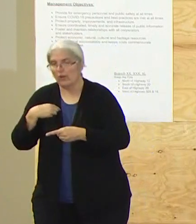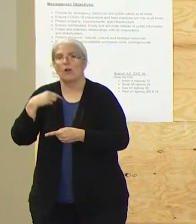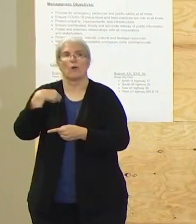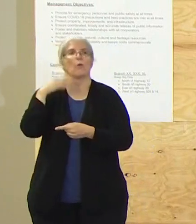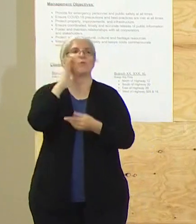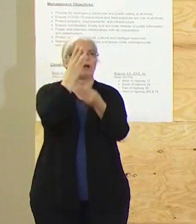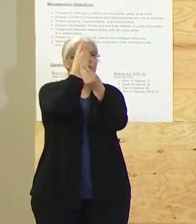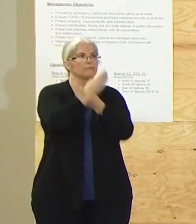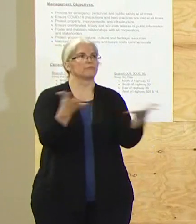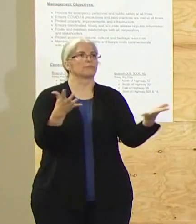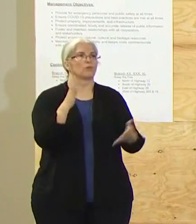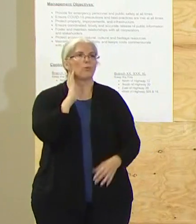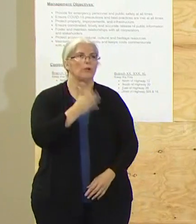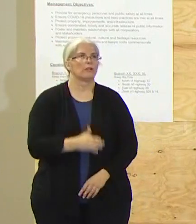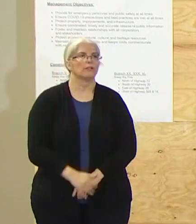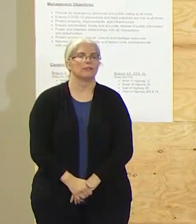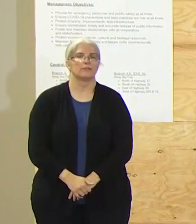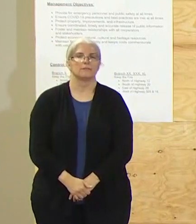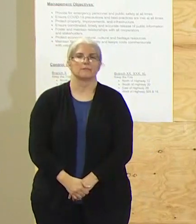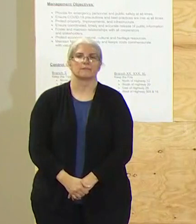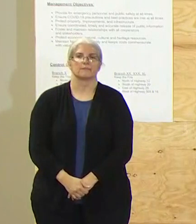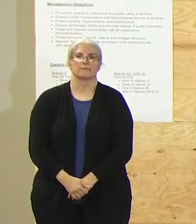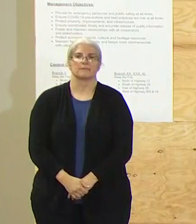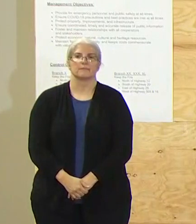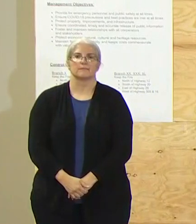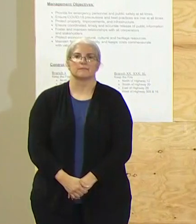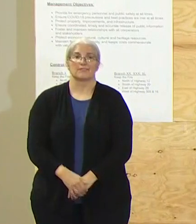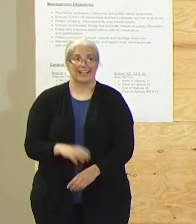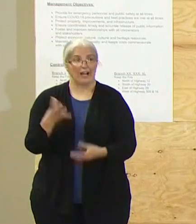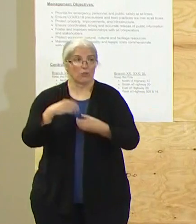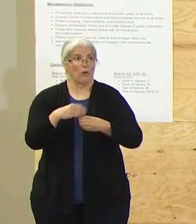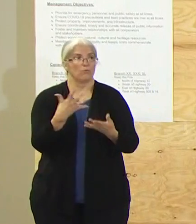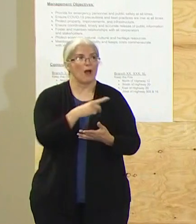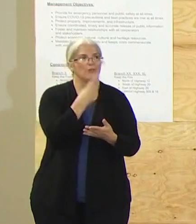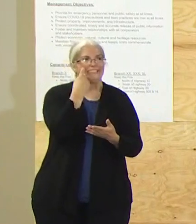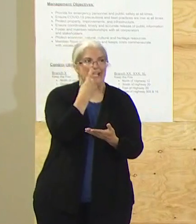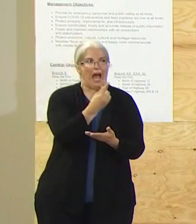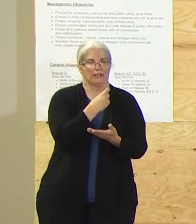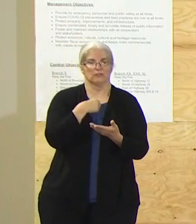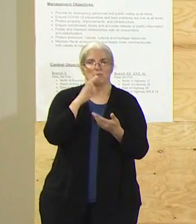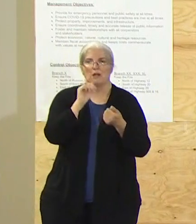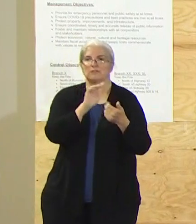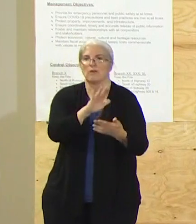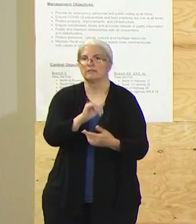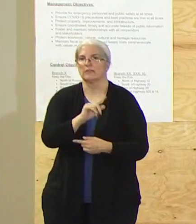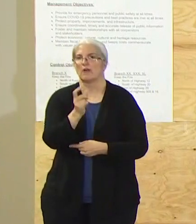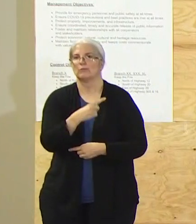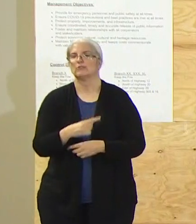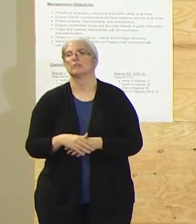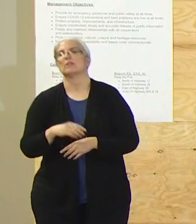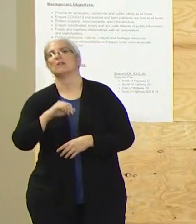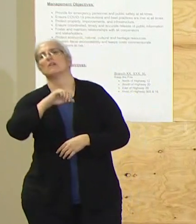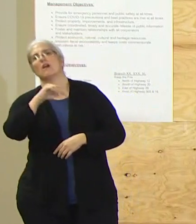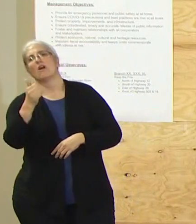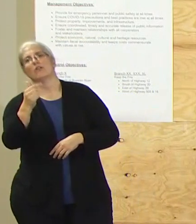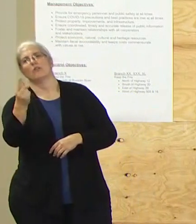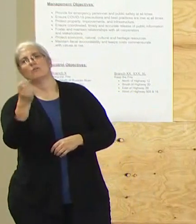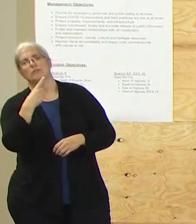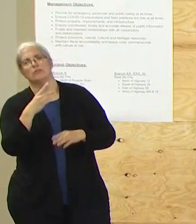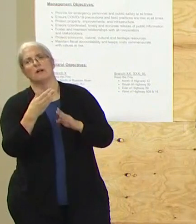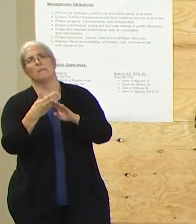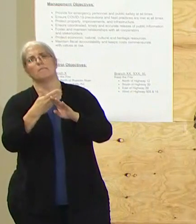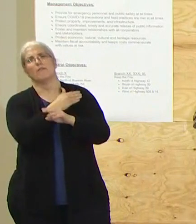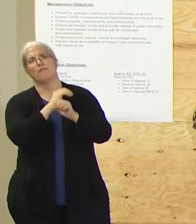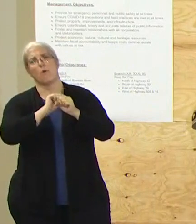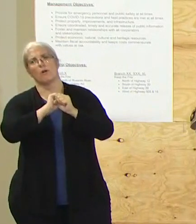considerations, including the consideration of the question that you just advanced. Before the pandemic struck, you said making it easier to build more housing in California